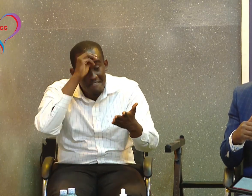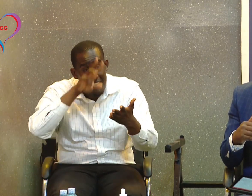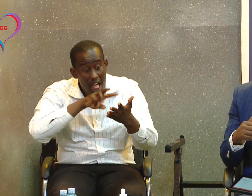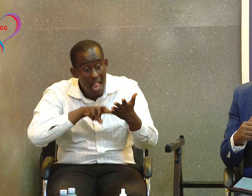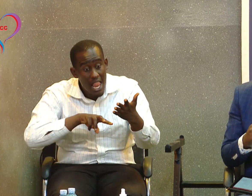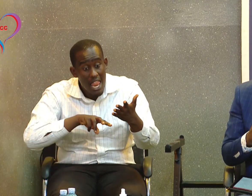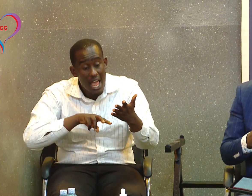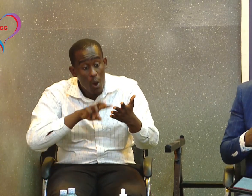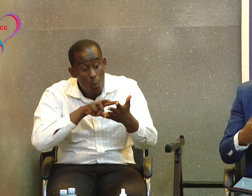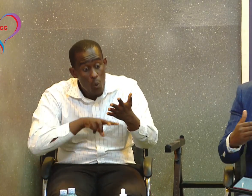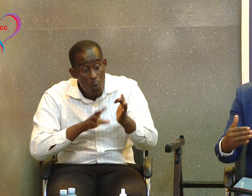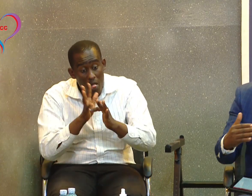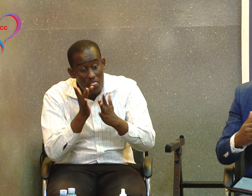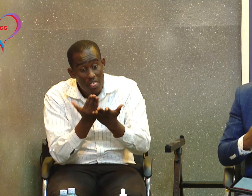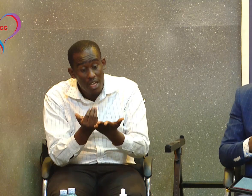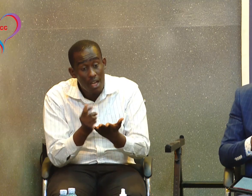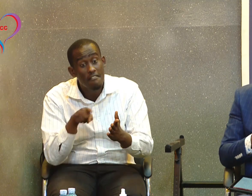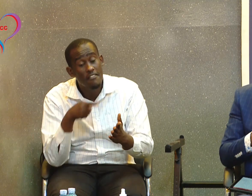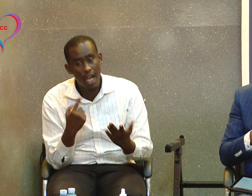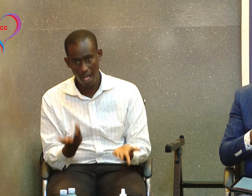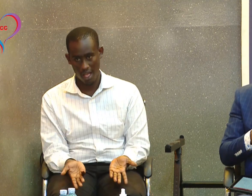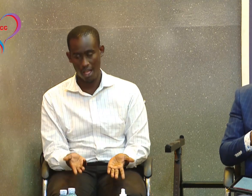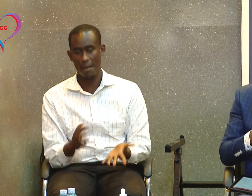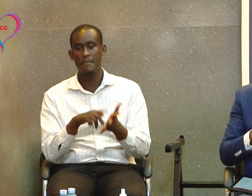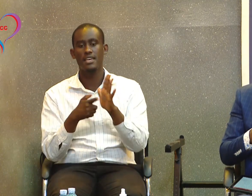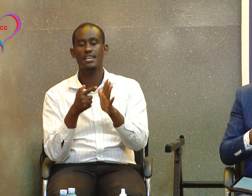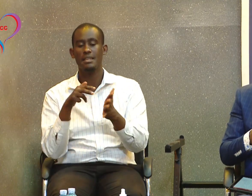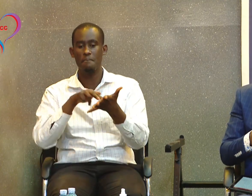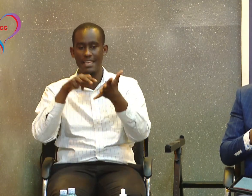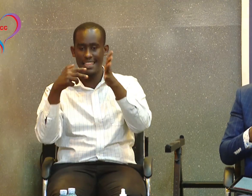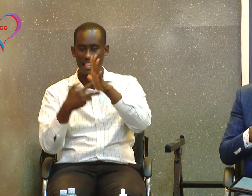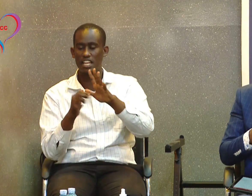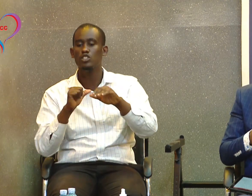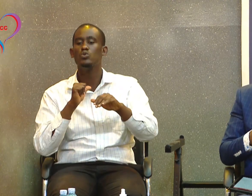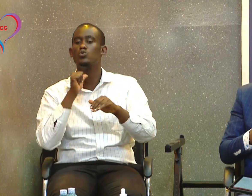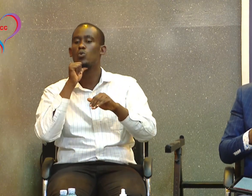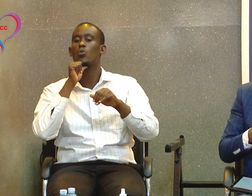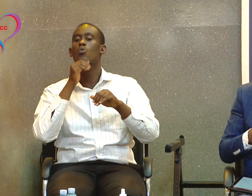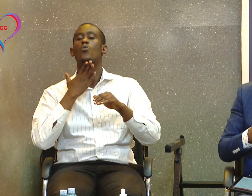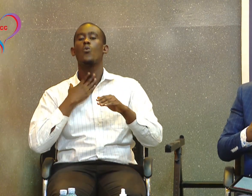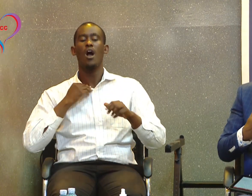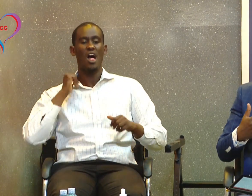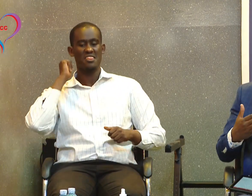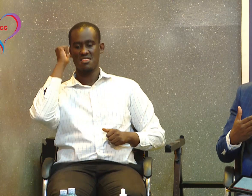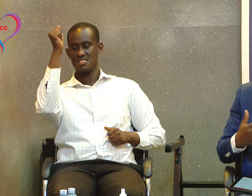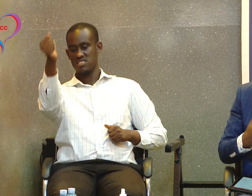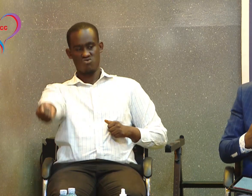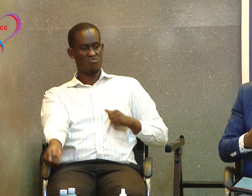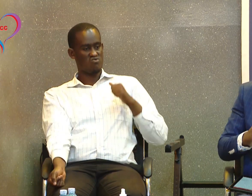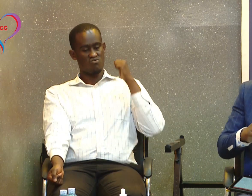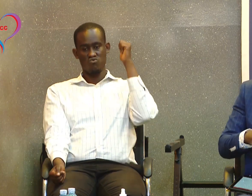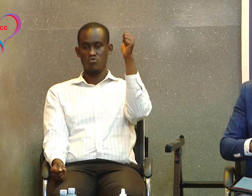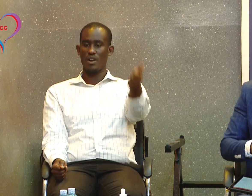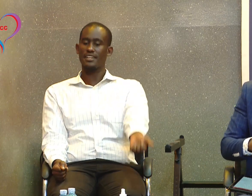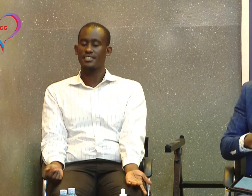lunaku. You don't want to stretch. Tegeza toyagala kwena. Others in businesses, you want capital, but where do we get capital? Capital is